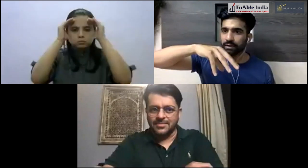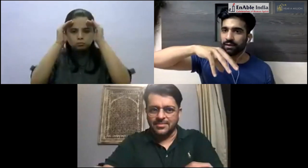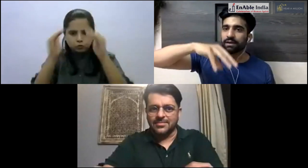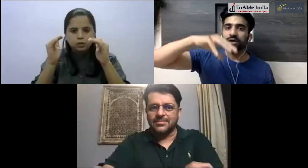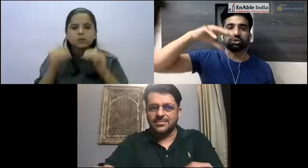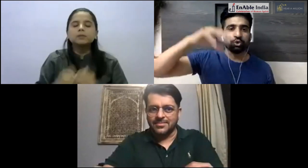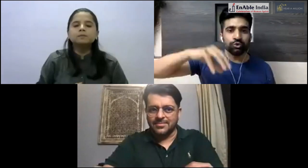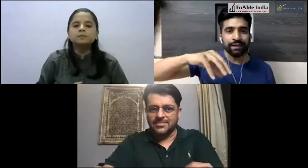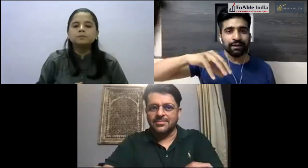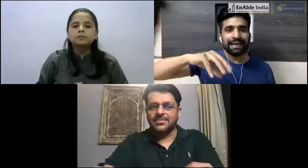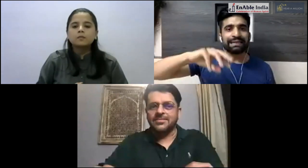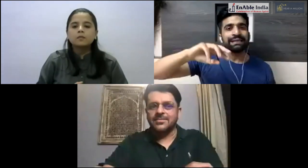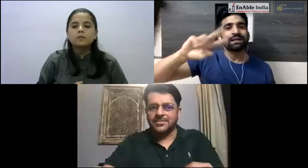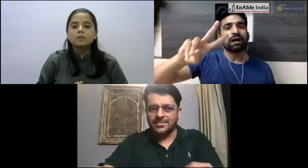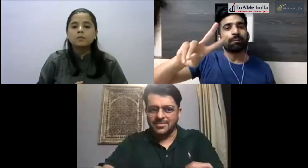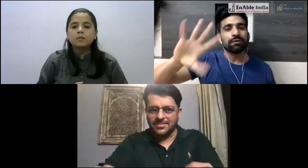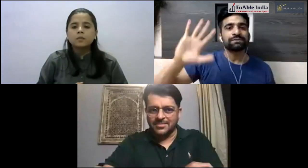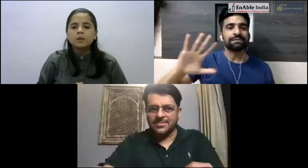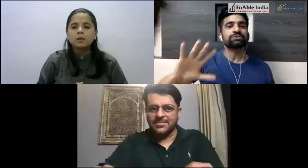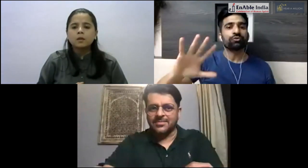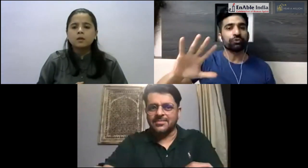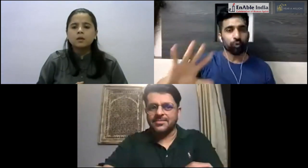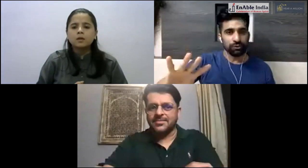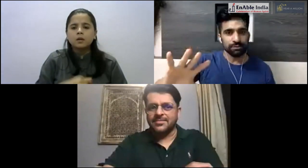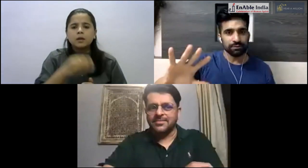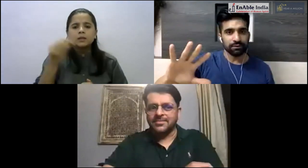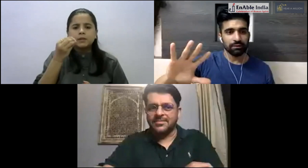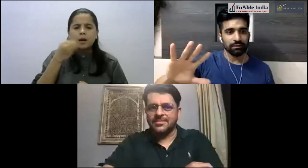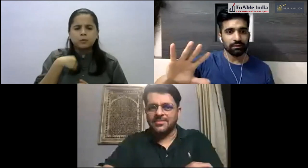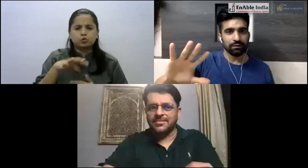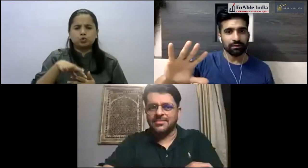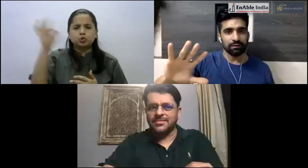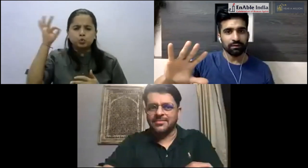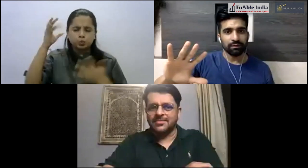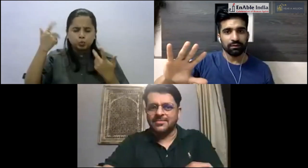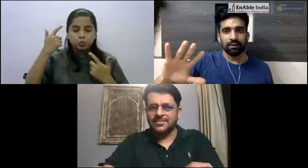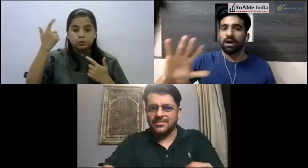yeah, using at least a couple of senses of yours